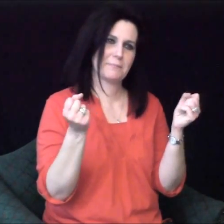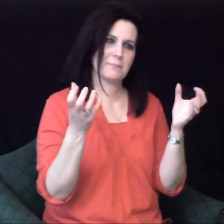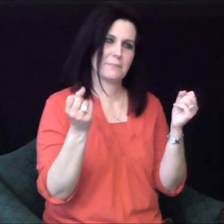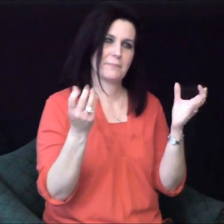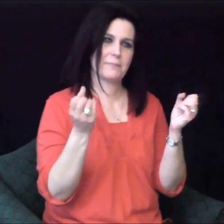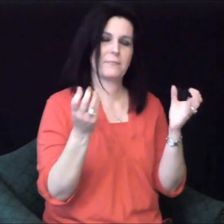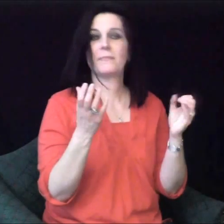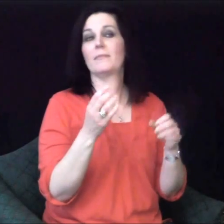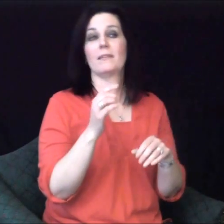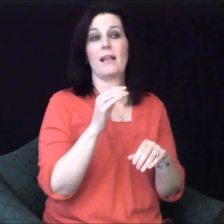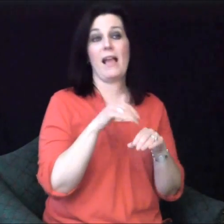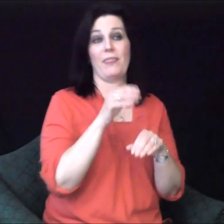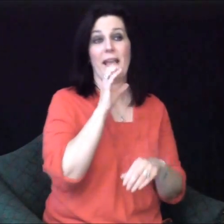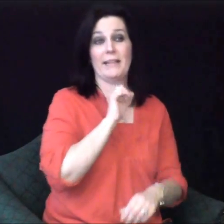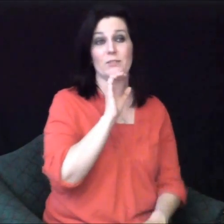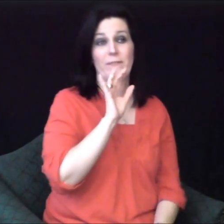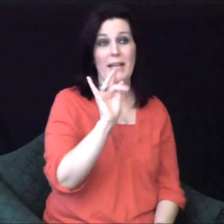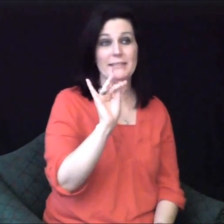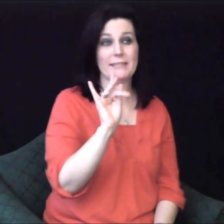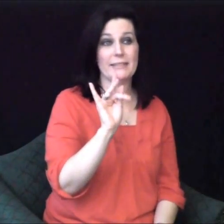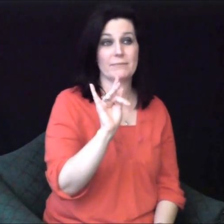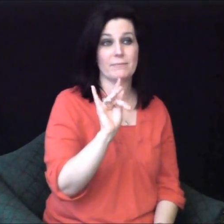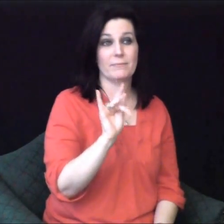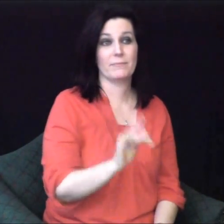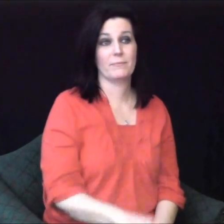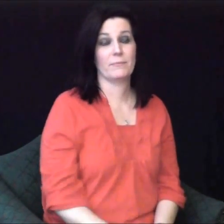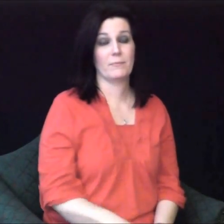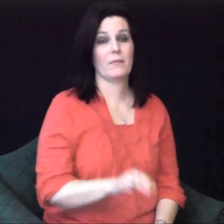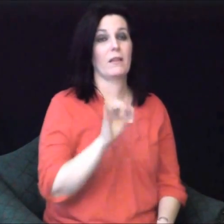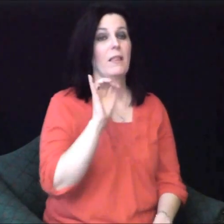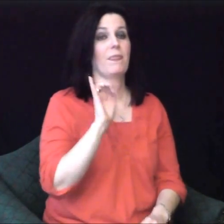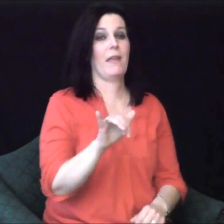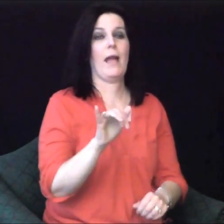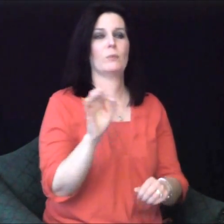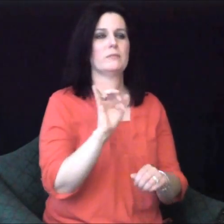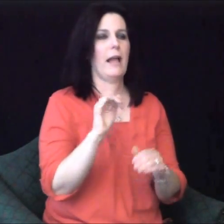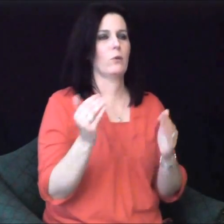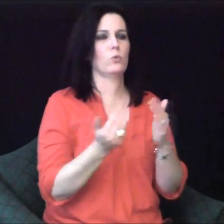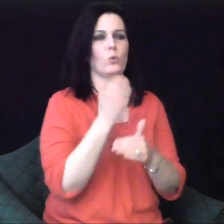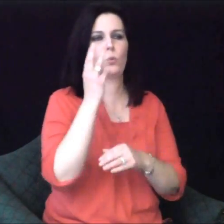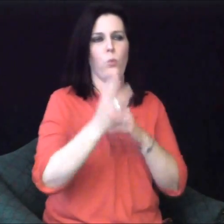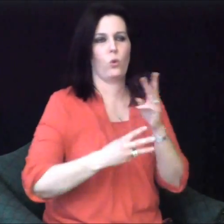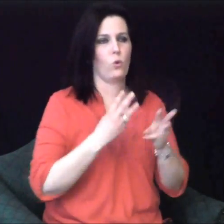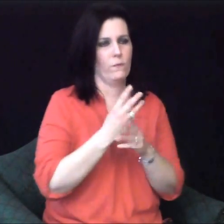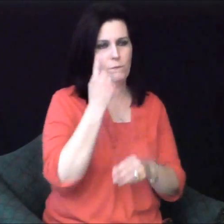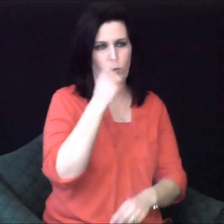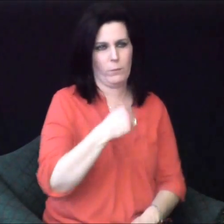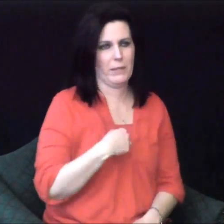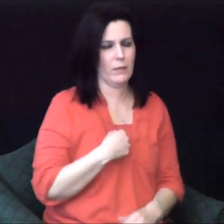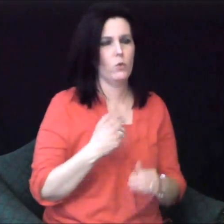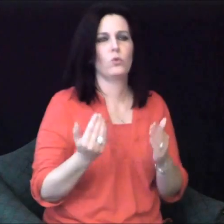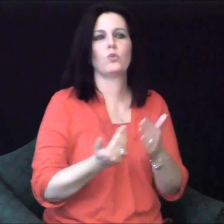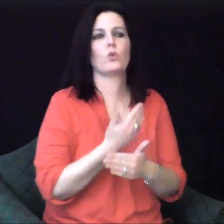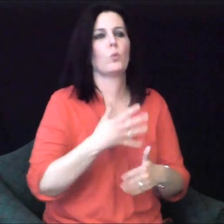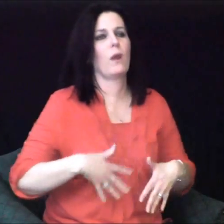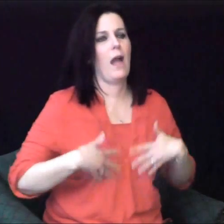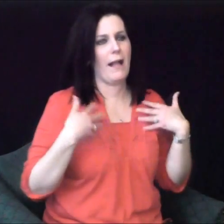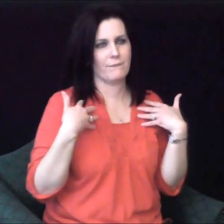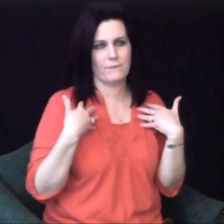signing. At the age of 18, that was like a new world for me, a new